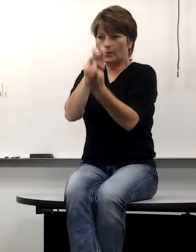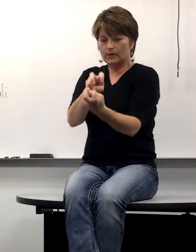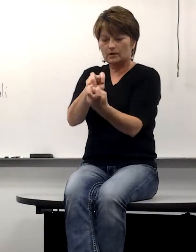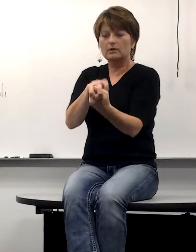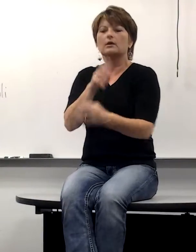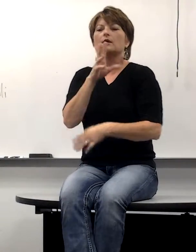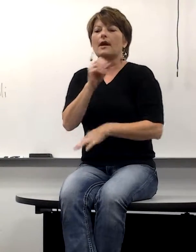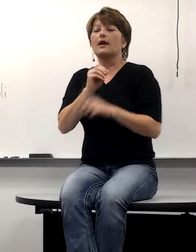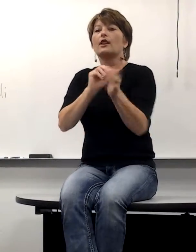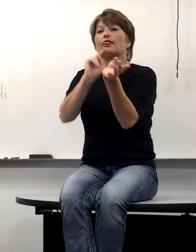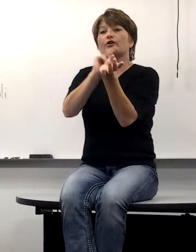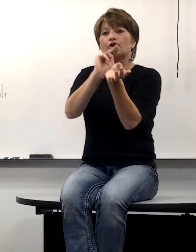With the chemotherapy,